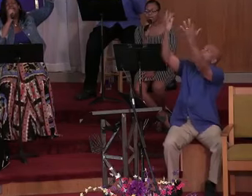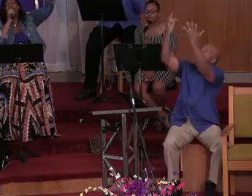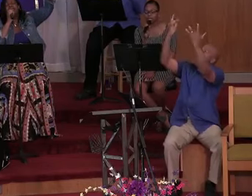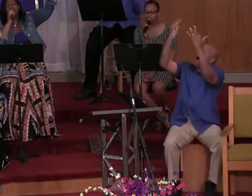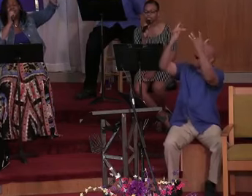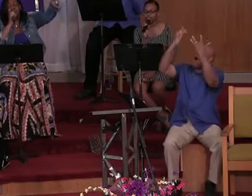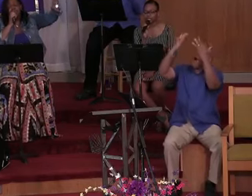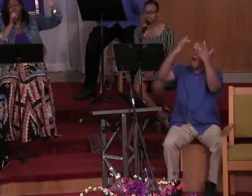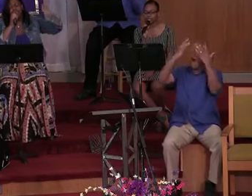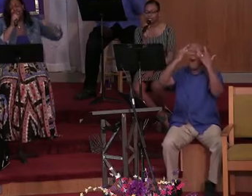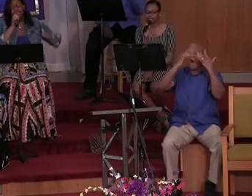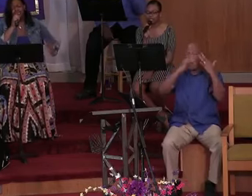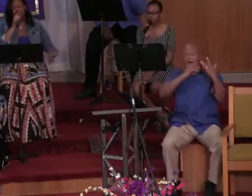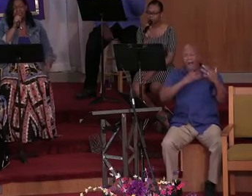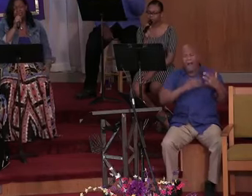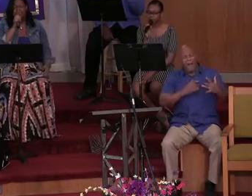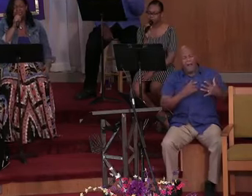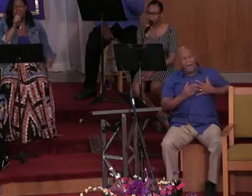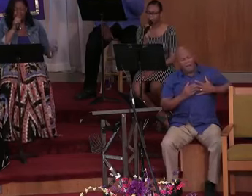reaches to me